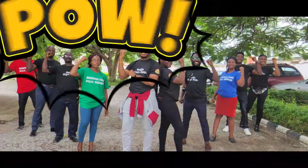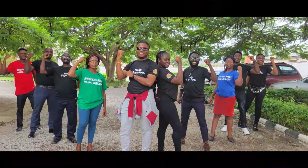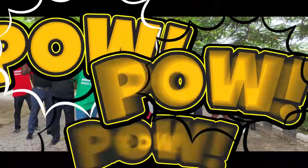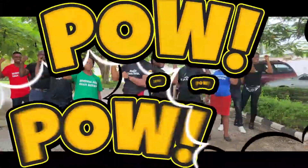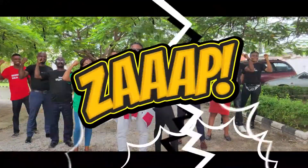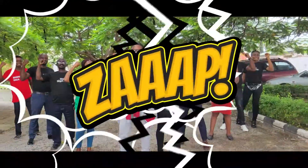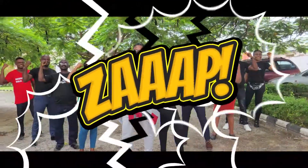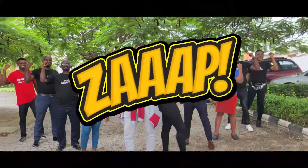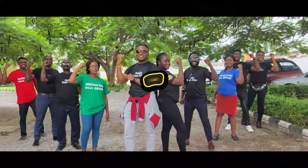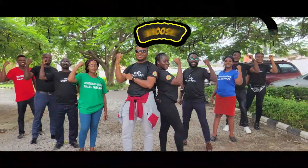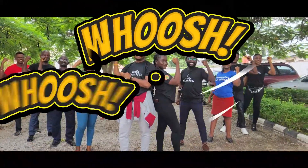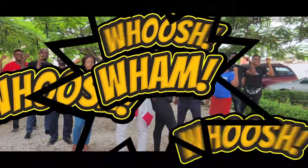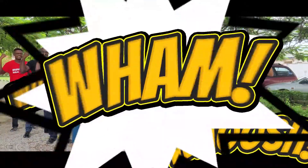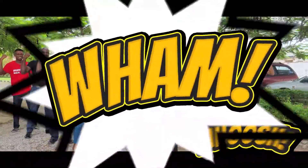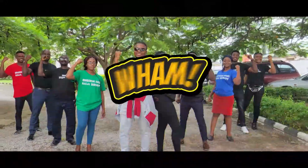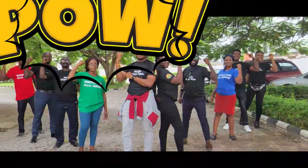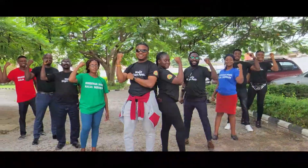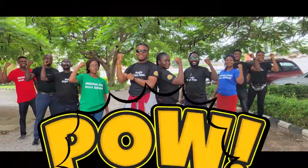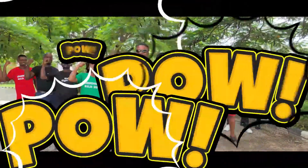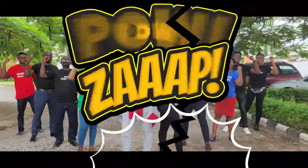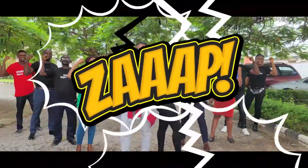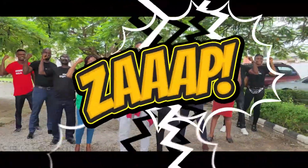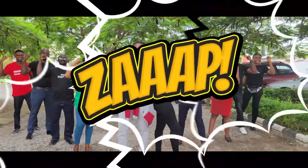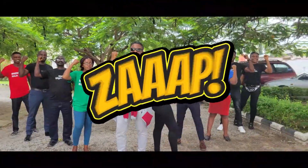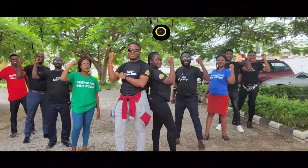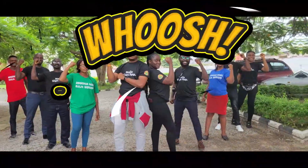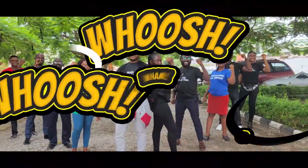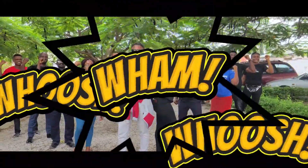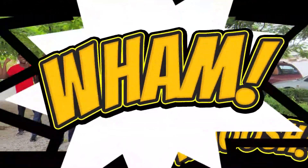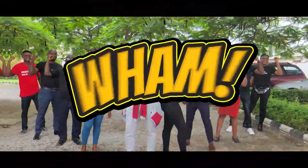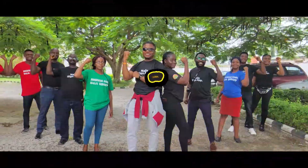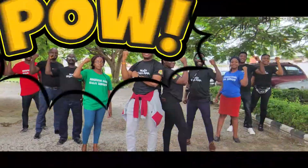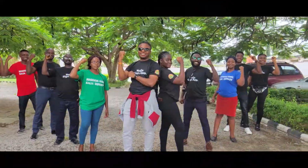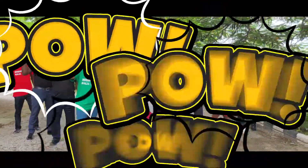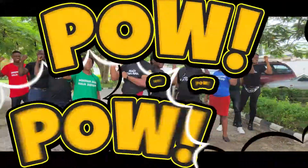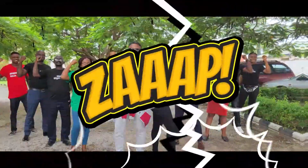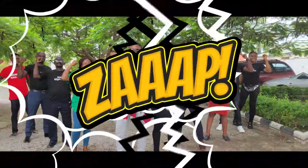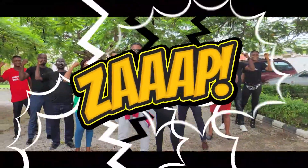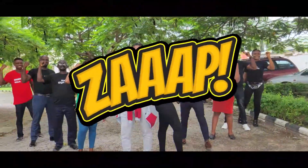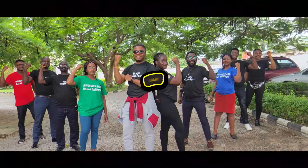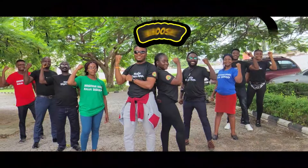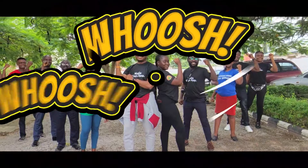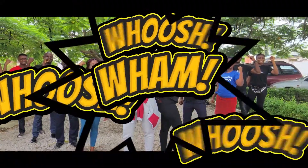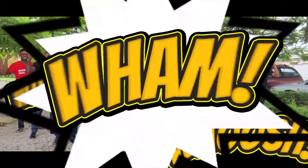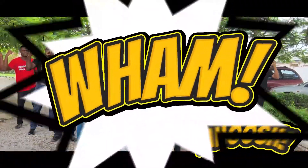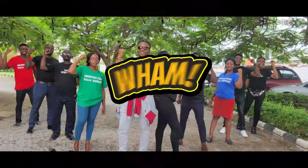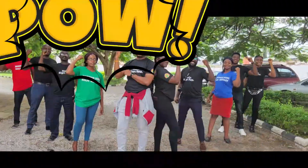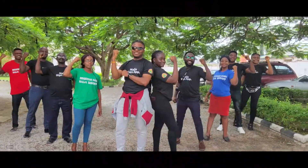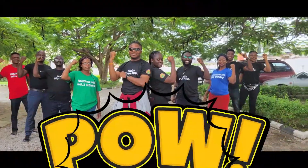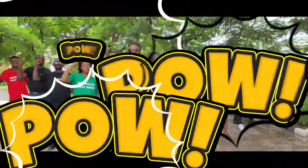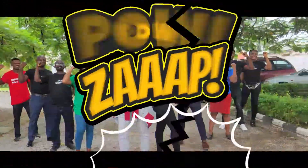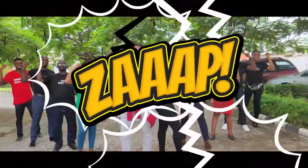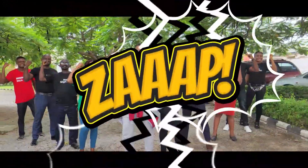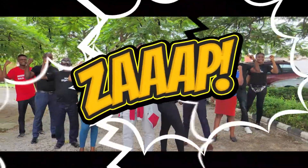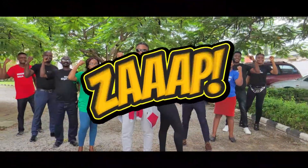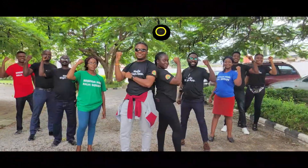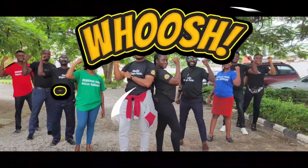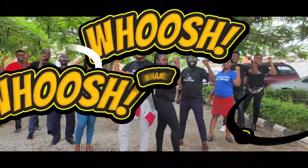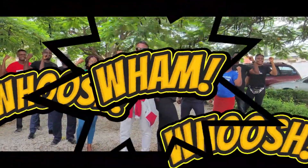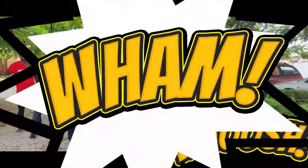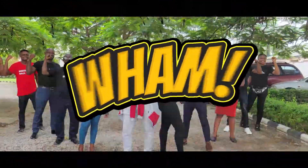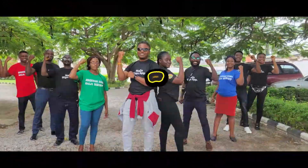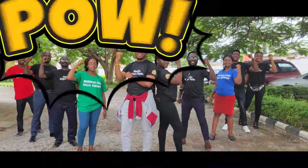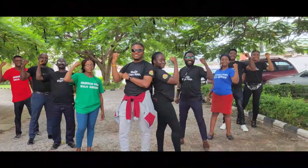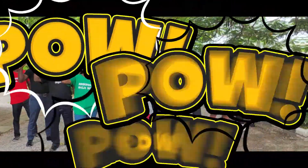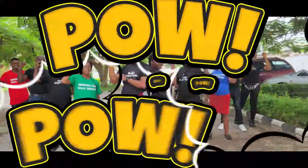student at the University of Catalonia, Spain. He's working on the Algerian sign language, and he's here to tell us about the situation